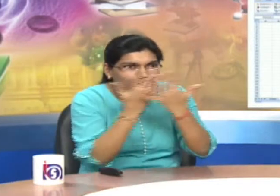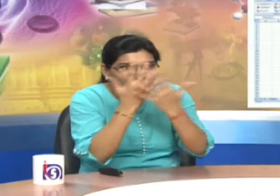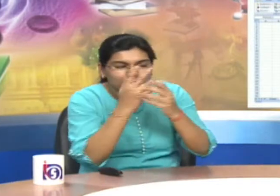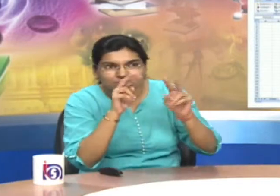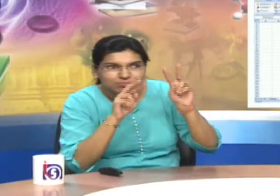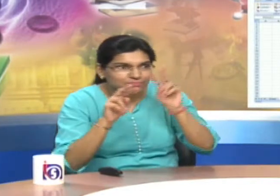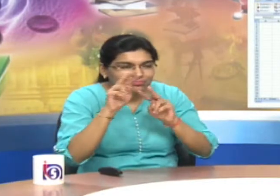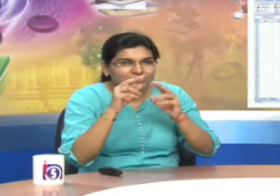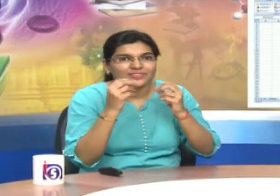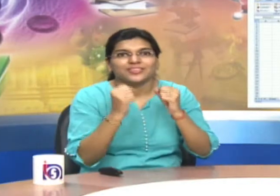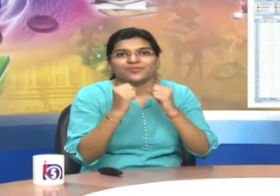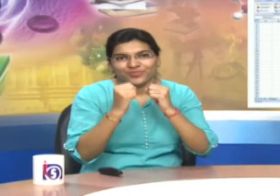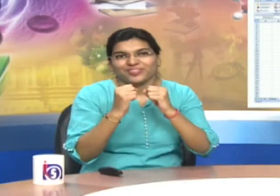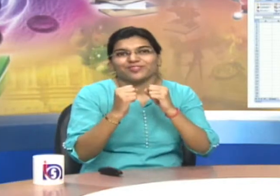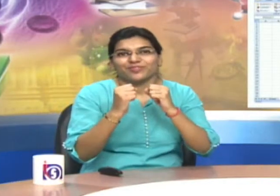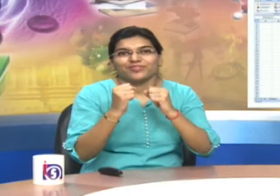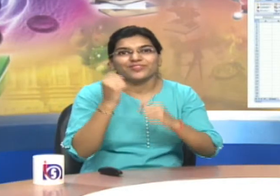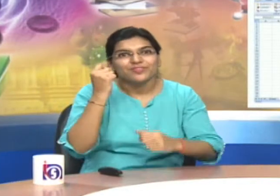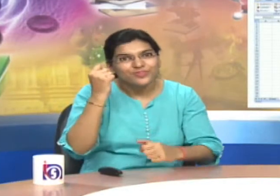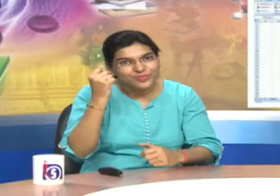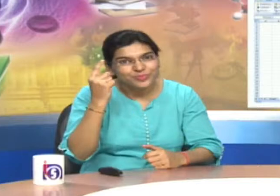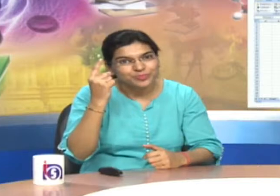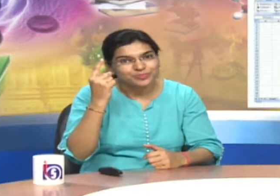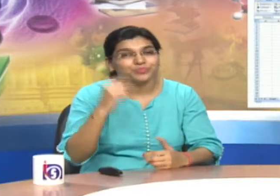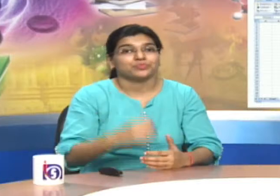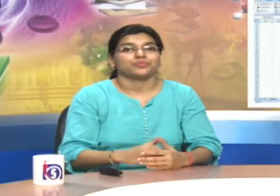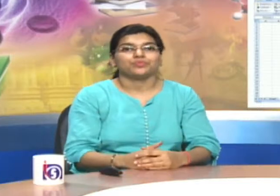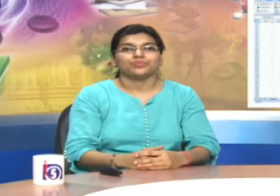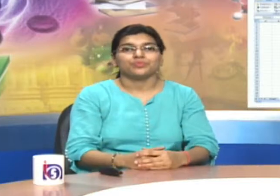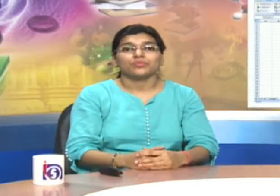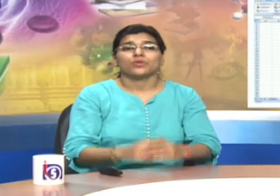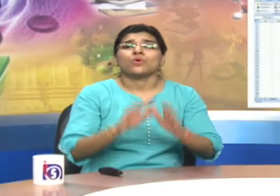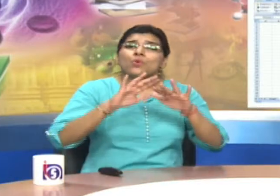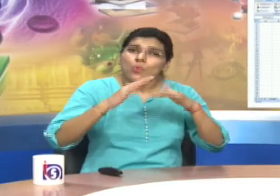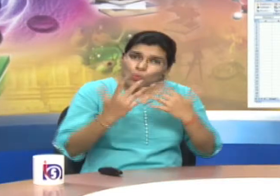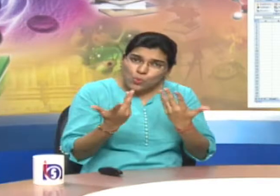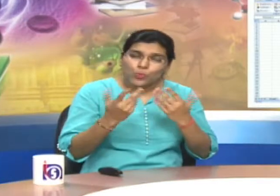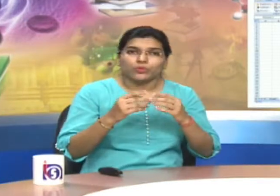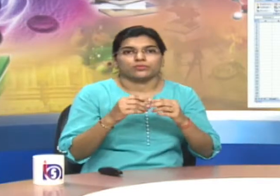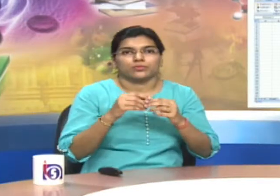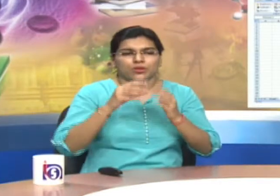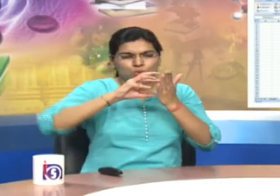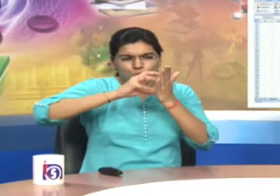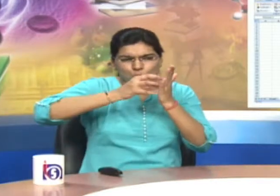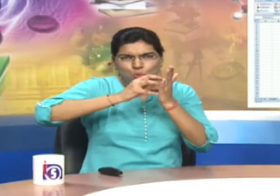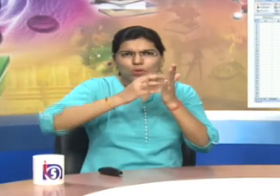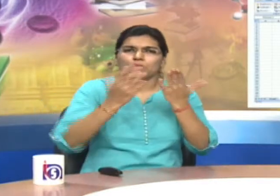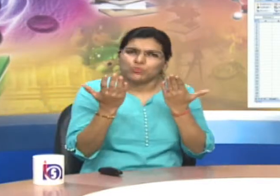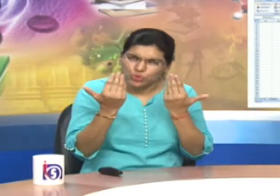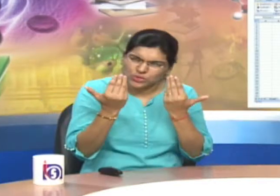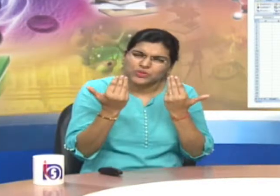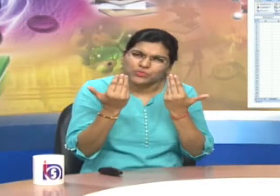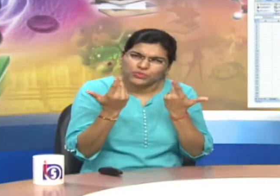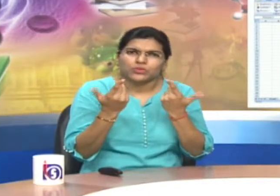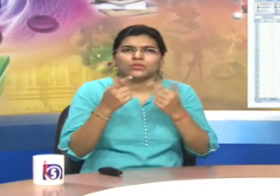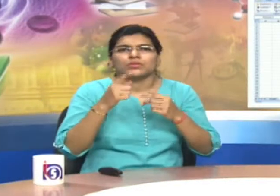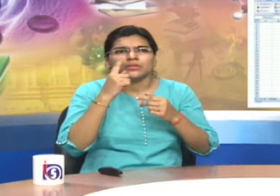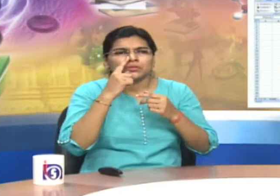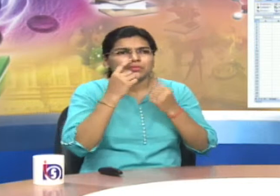easily understand the meaning of the information, or also you can